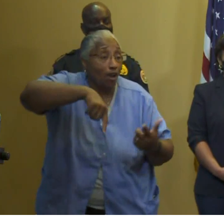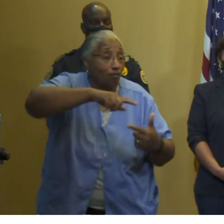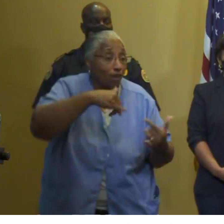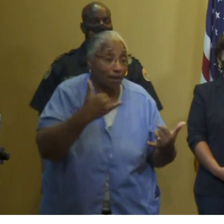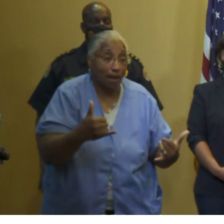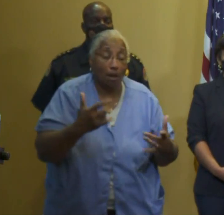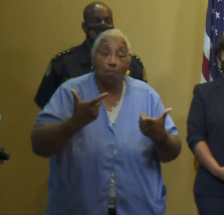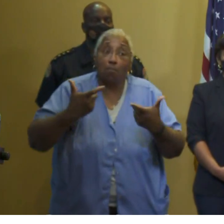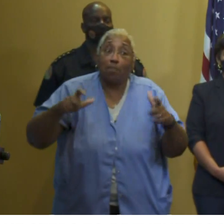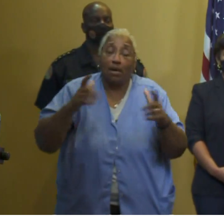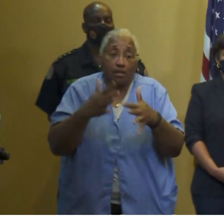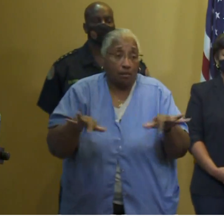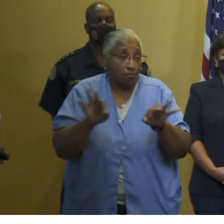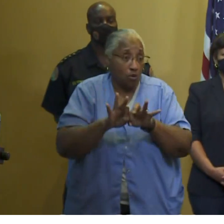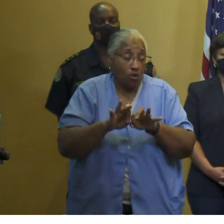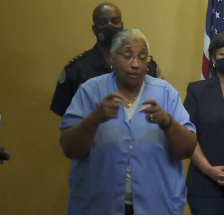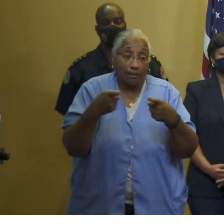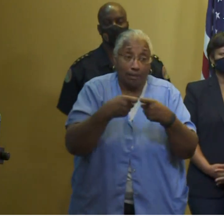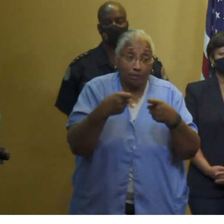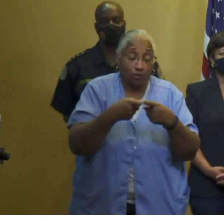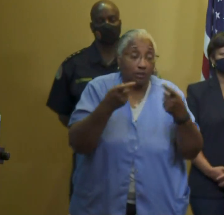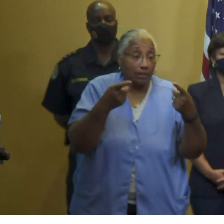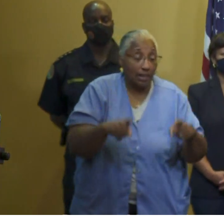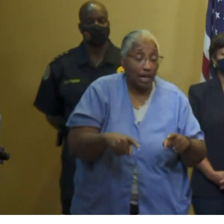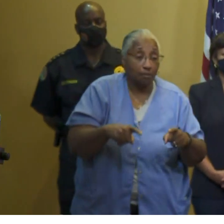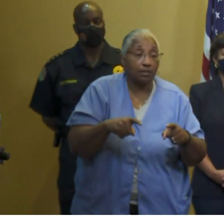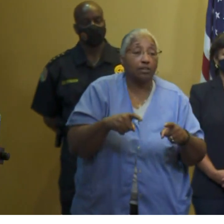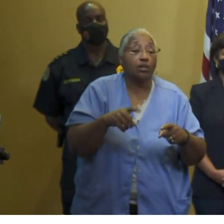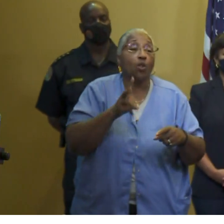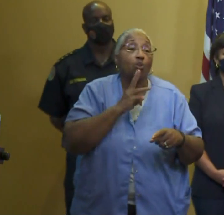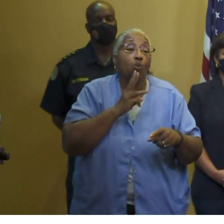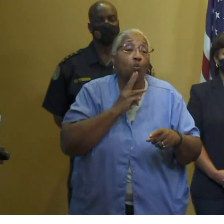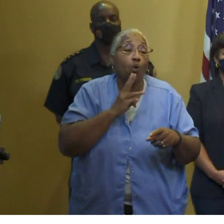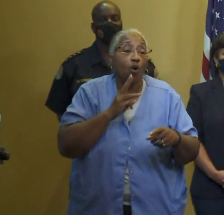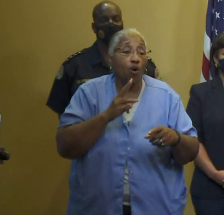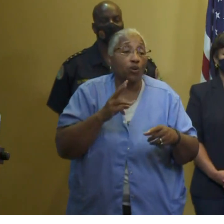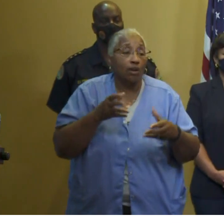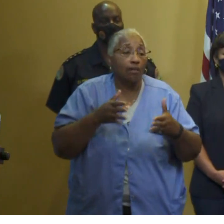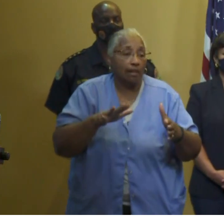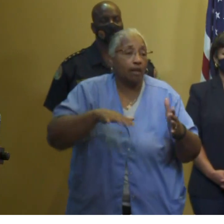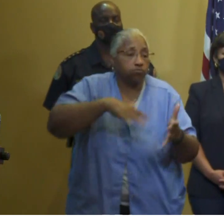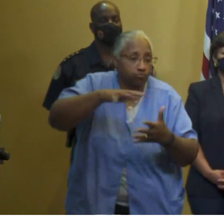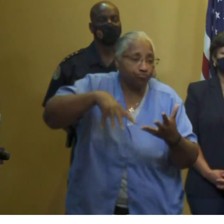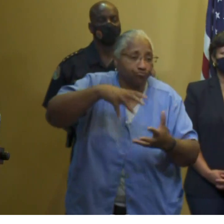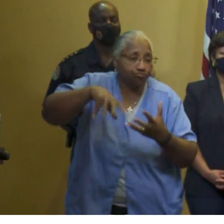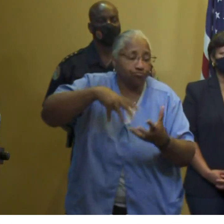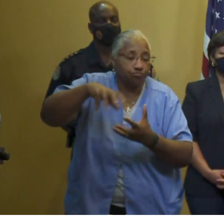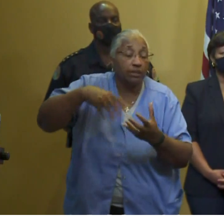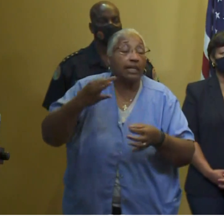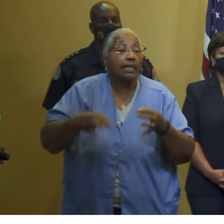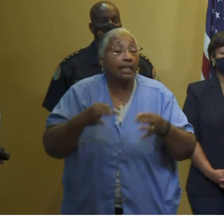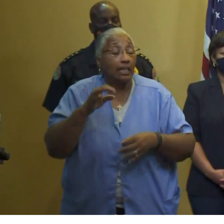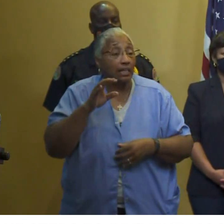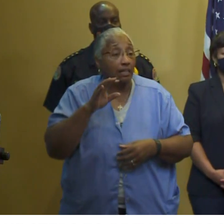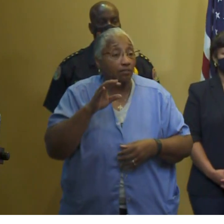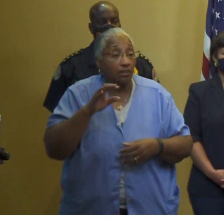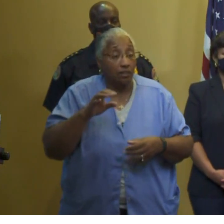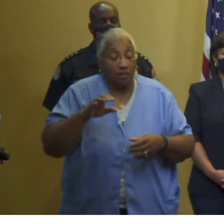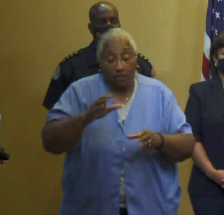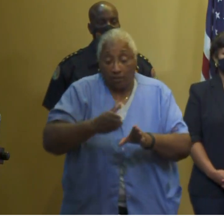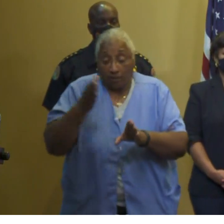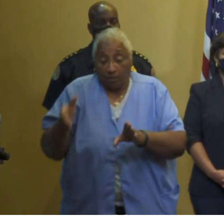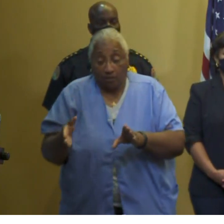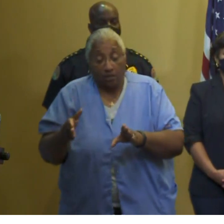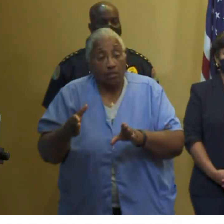important. Once the power is restored, circulate the water to prevent mosquitoes from laying their eggs in water. If your residence or pool is damaged and the